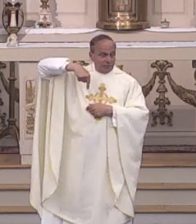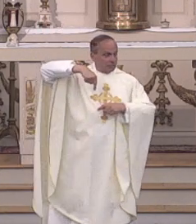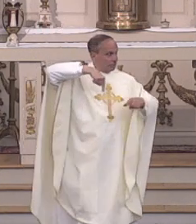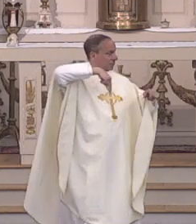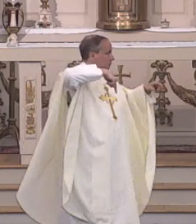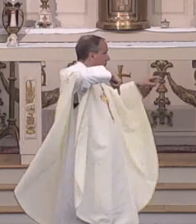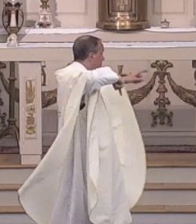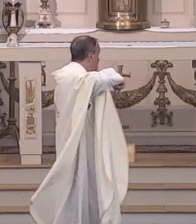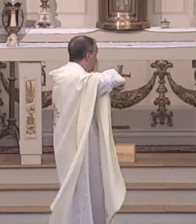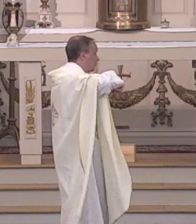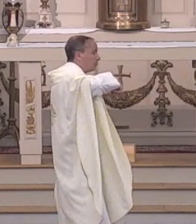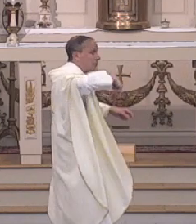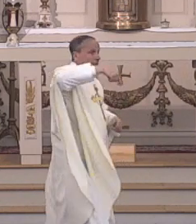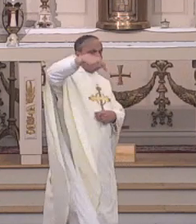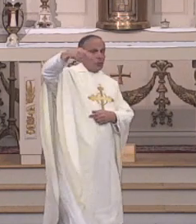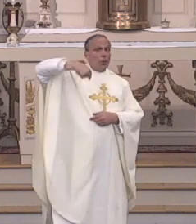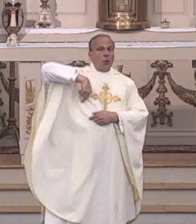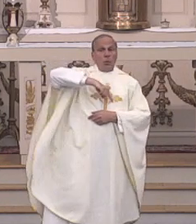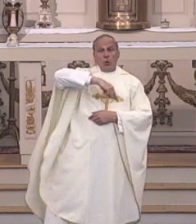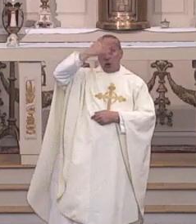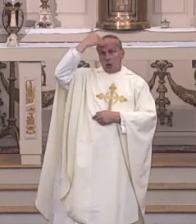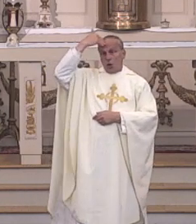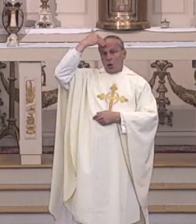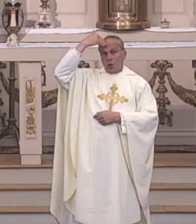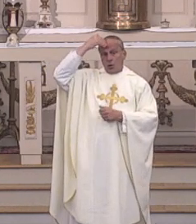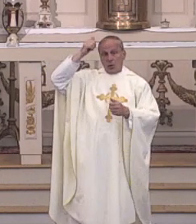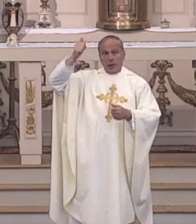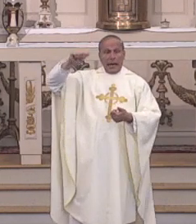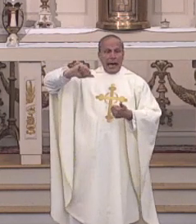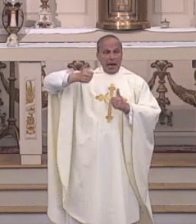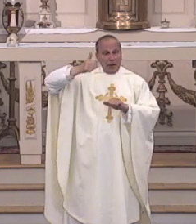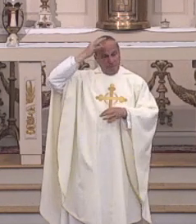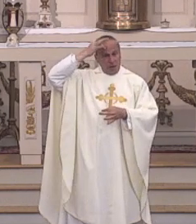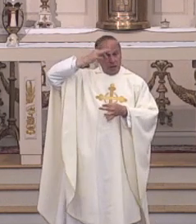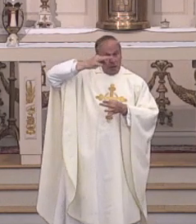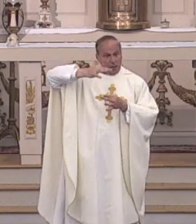And that is the nature of God here with us.